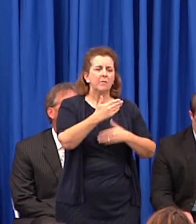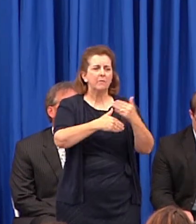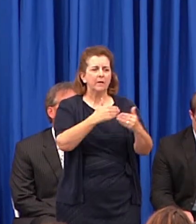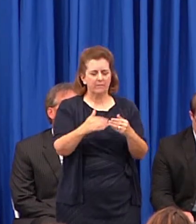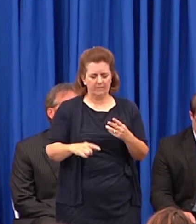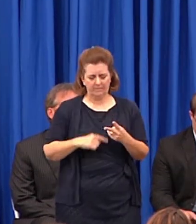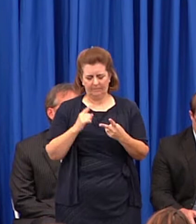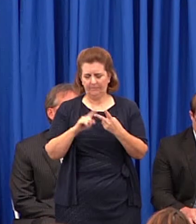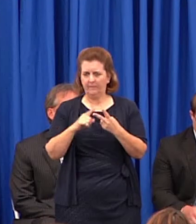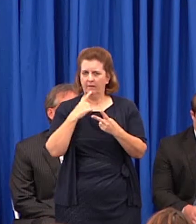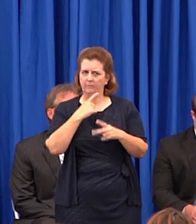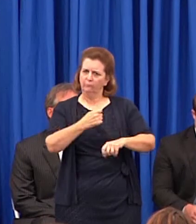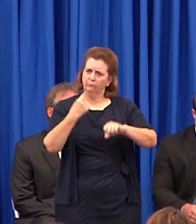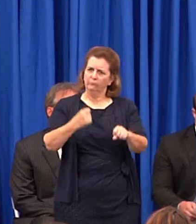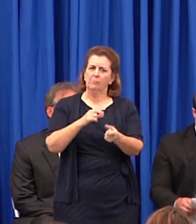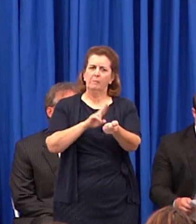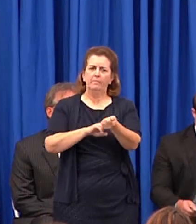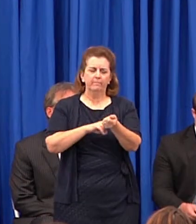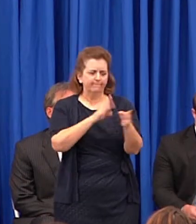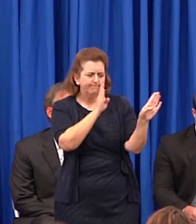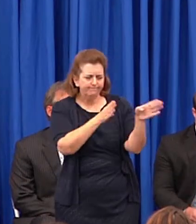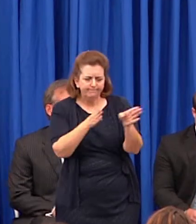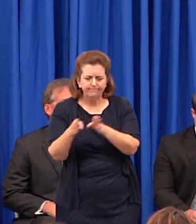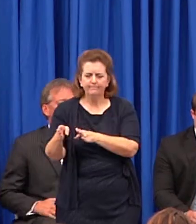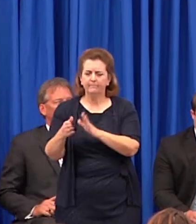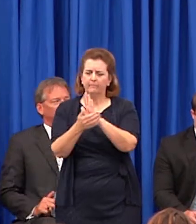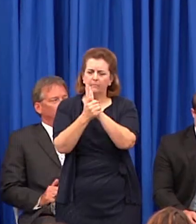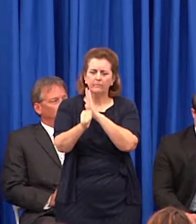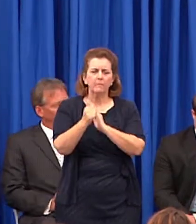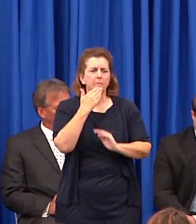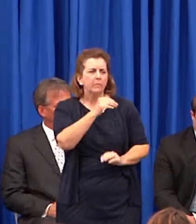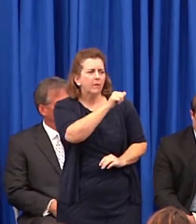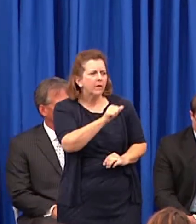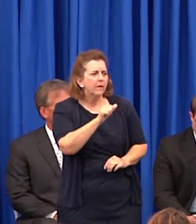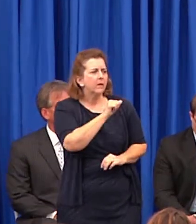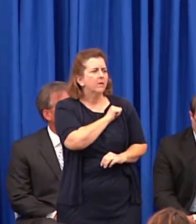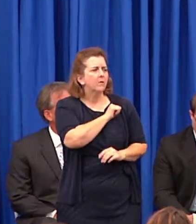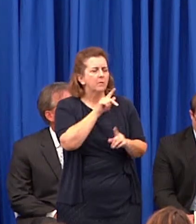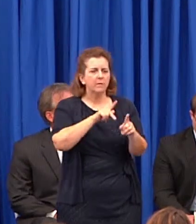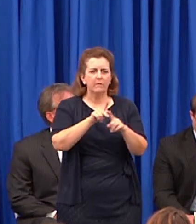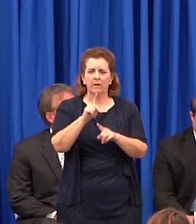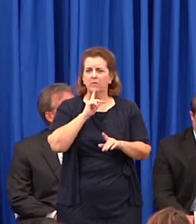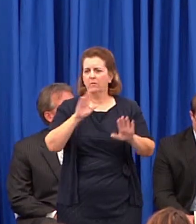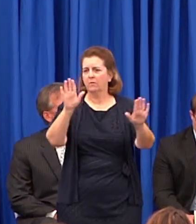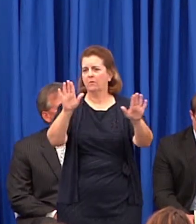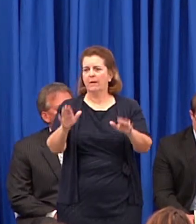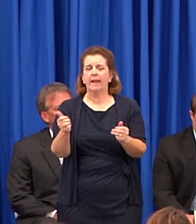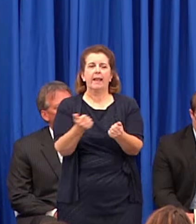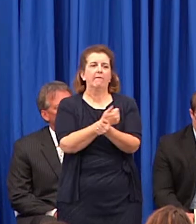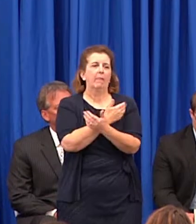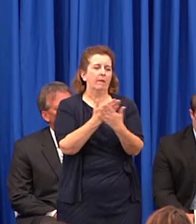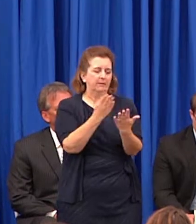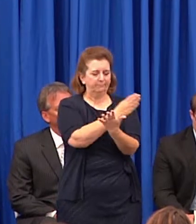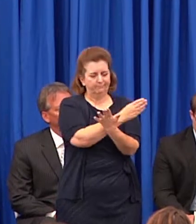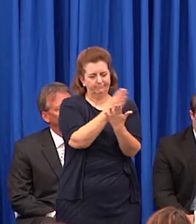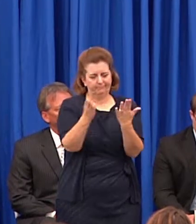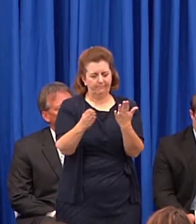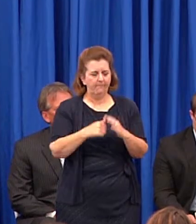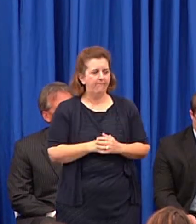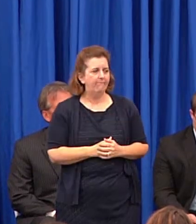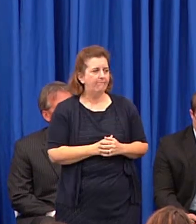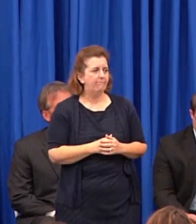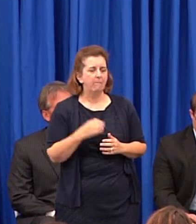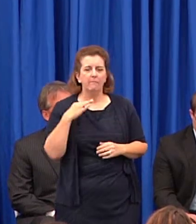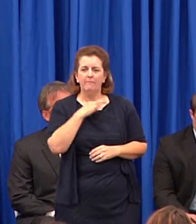very strong nurse, has great organizational skills, attitude, and professionalism. She was great in every performance area." Faculty say